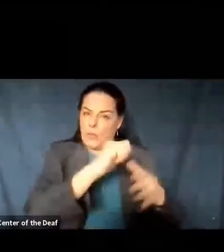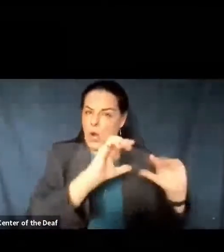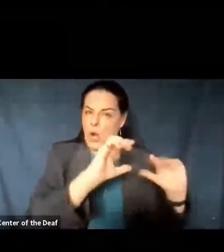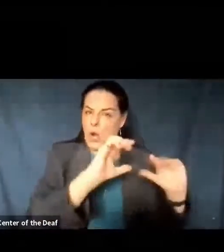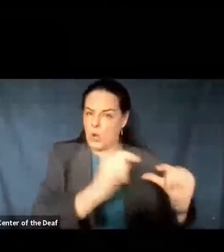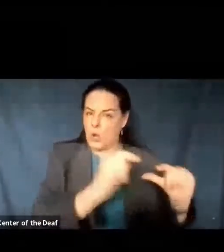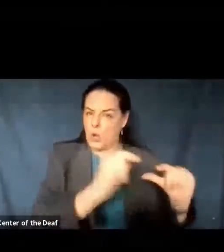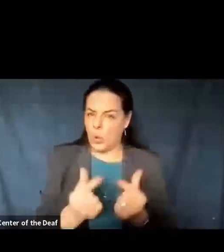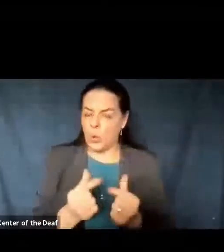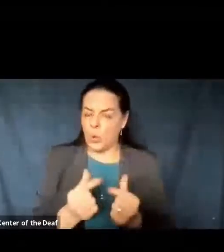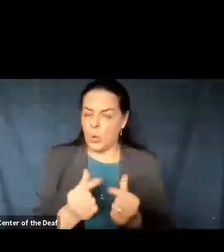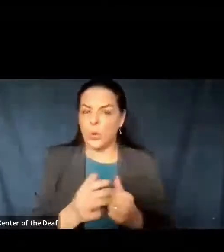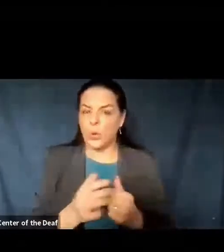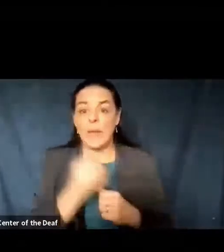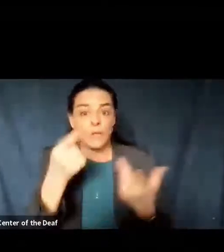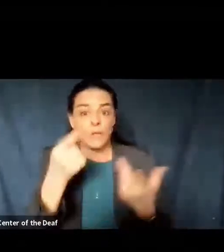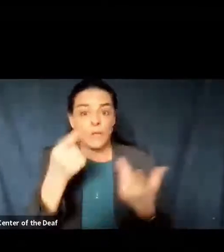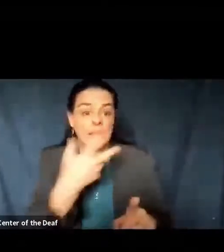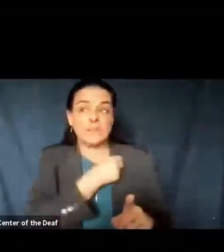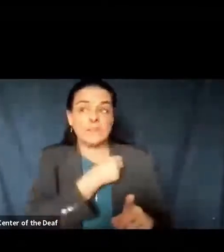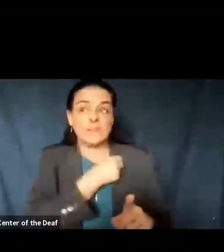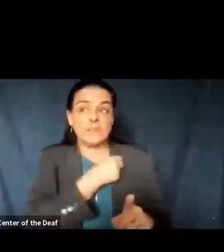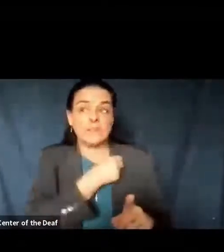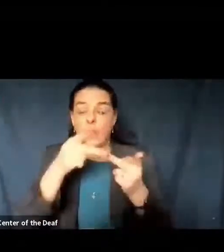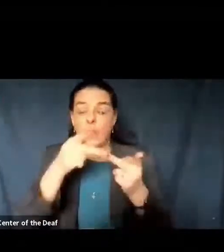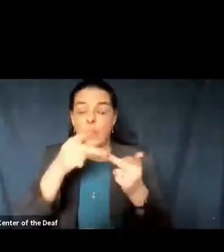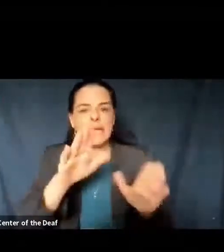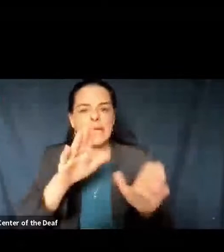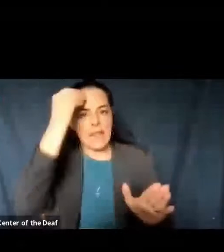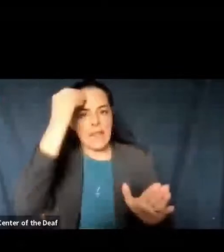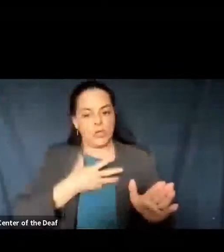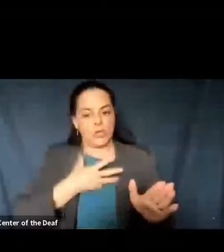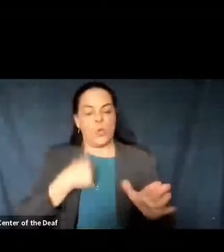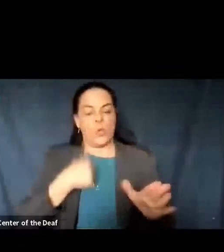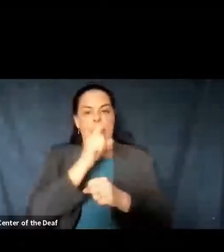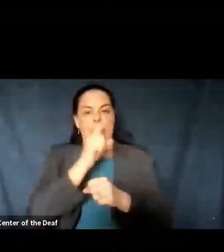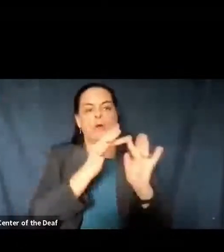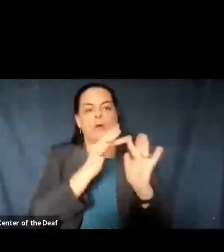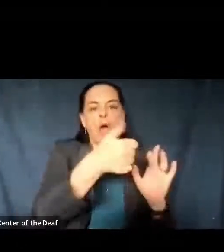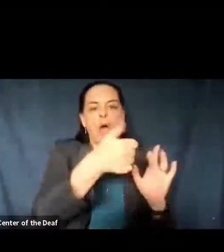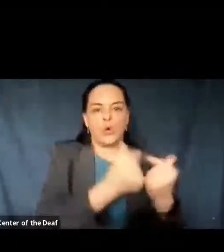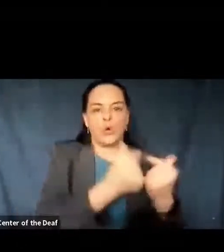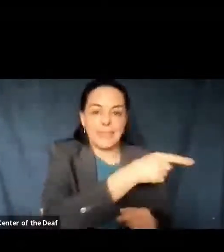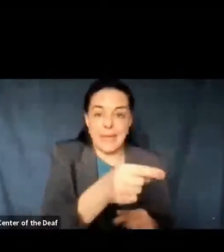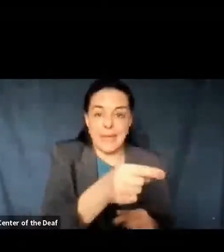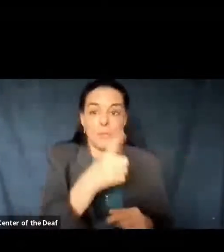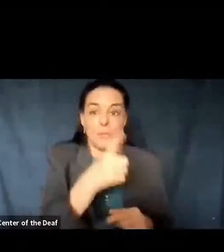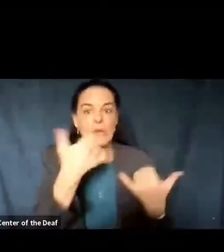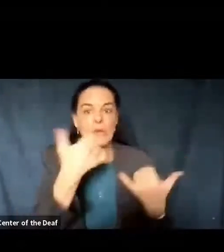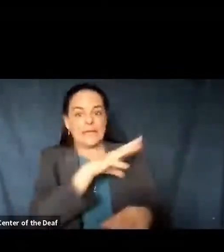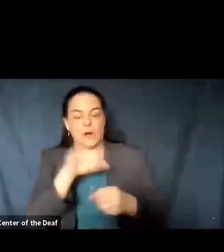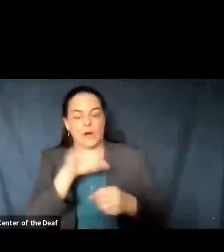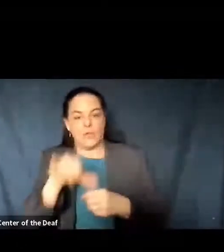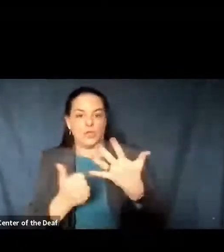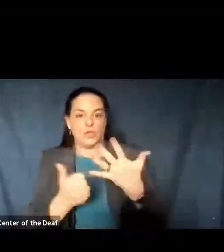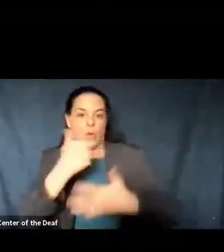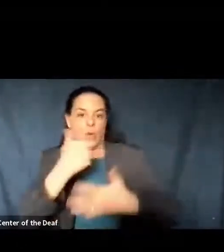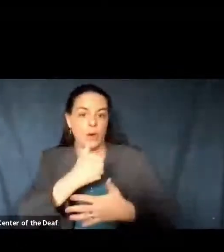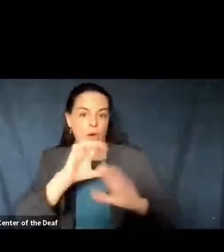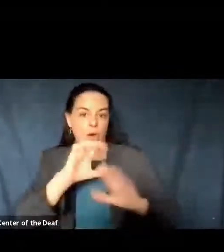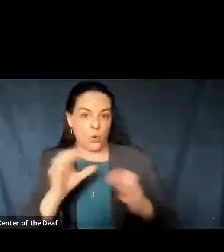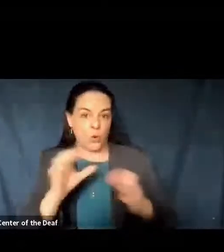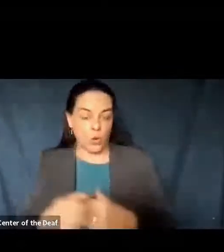then please let us know so we can make sure to contact other groups to get them vaccinated that are still within those priority groups. From Cole